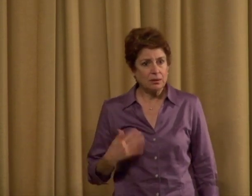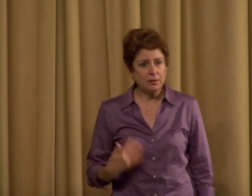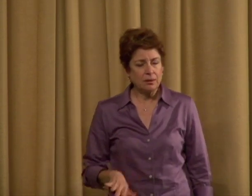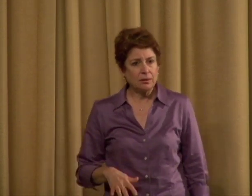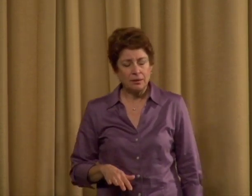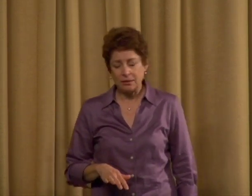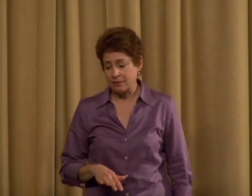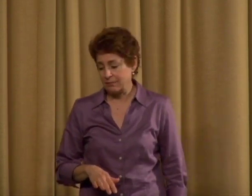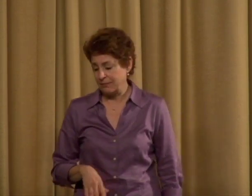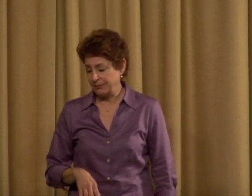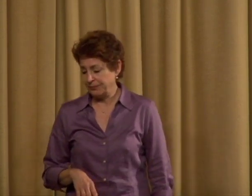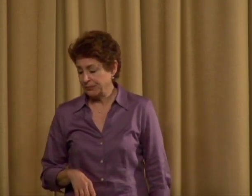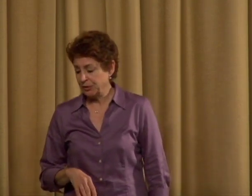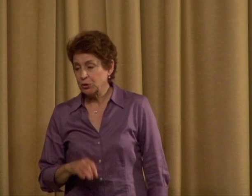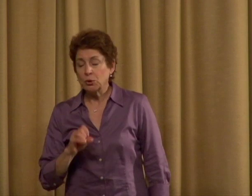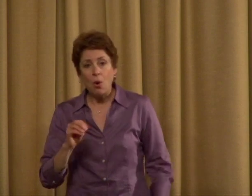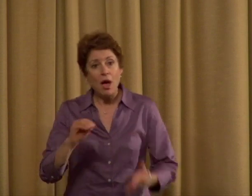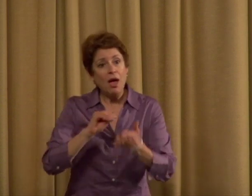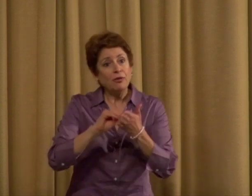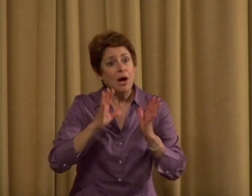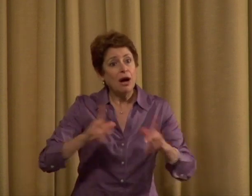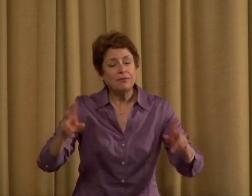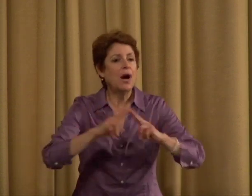relief that I was honest with them.